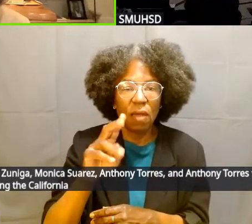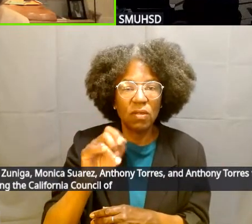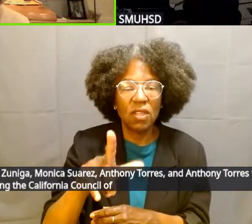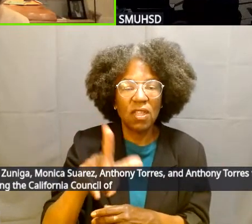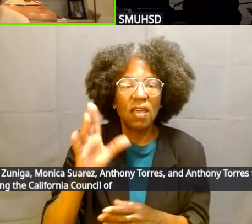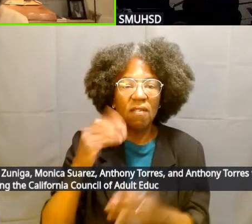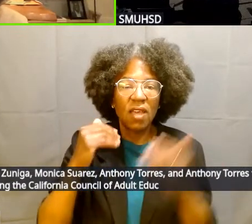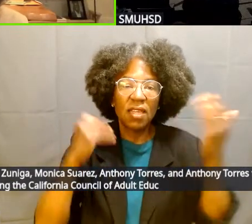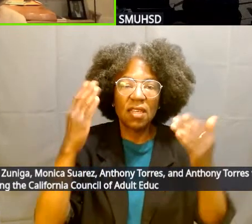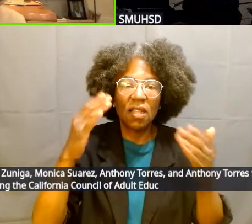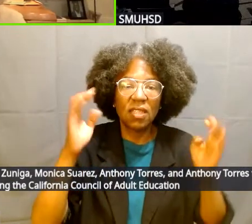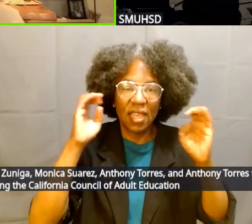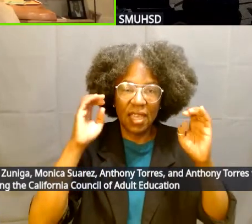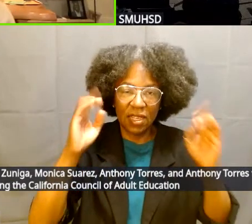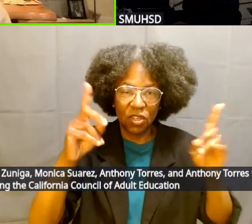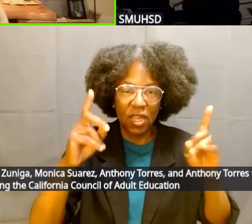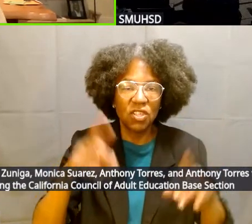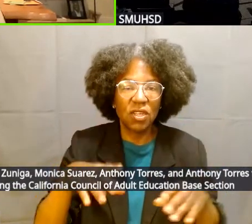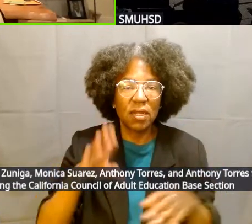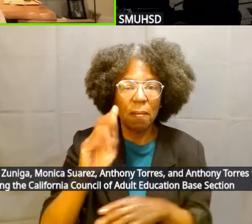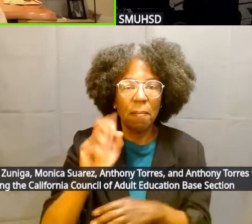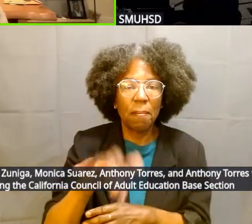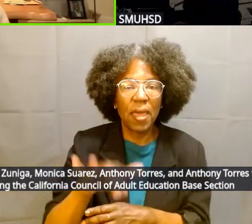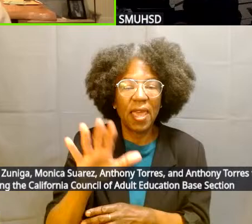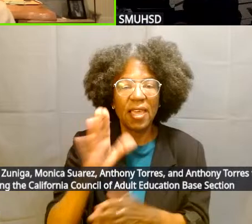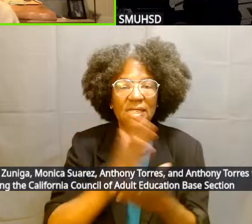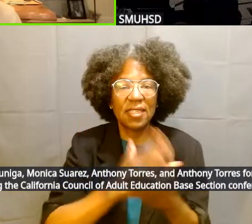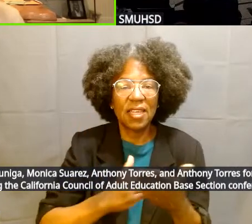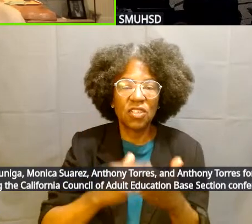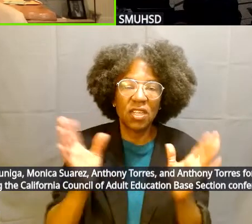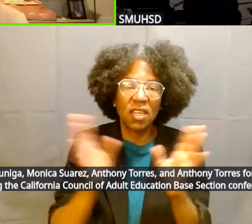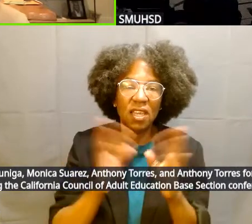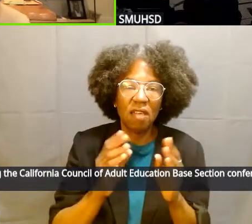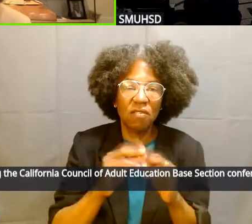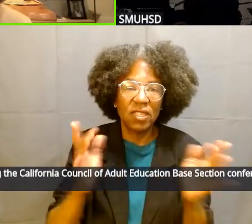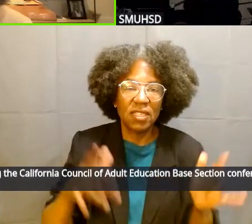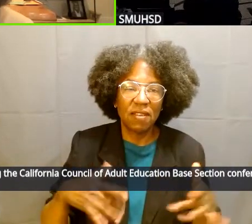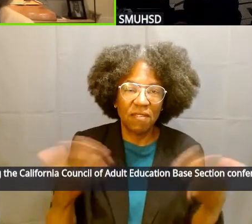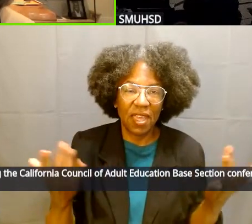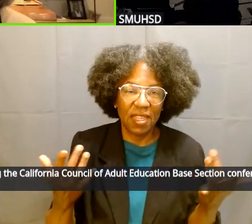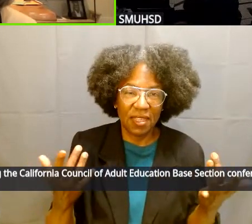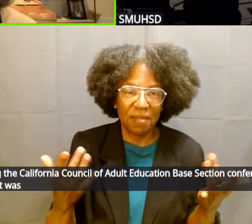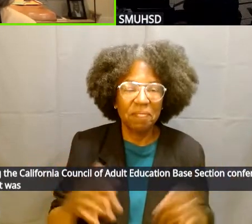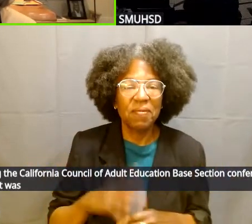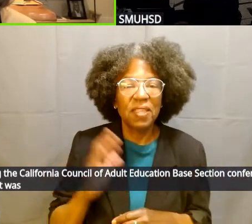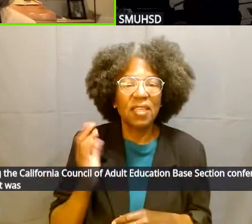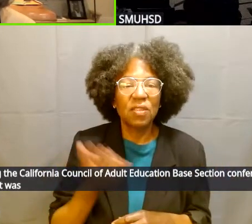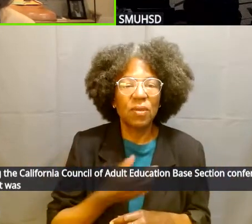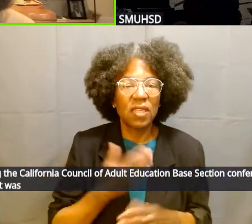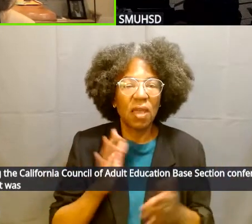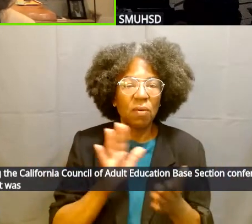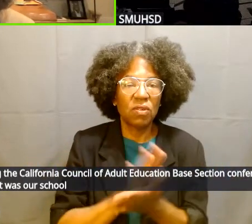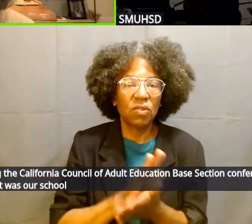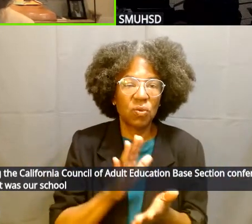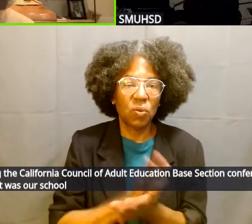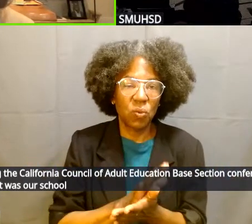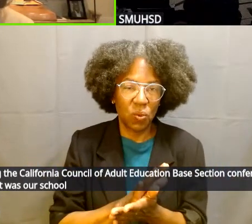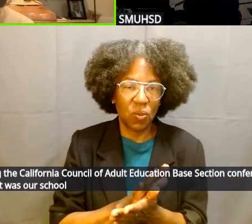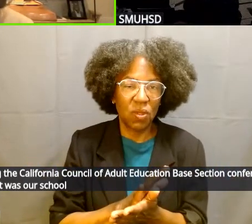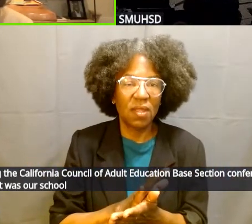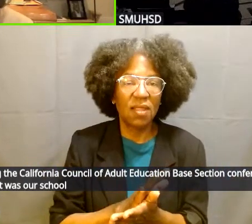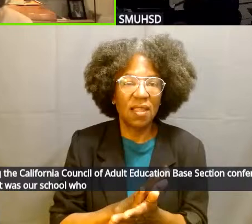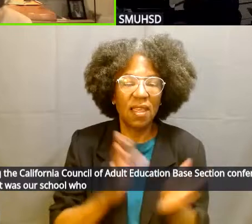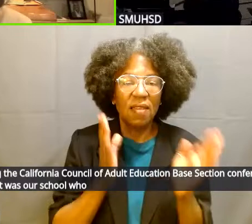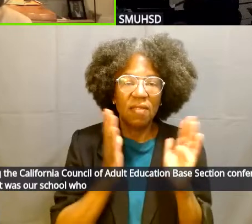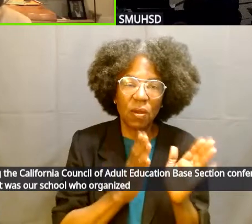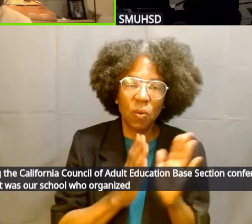Bay Section Conference event. So it was our school who organized